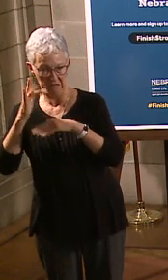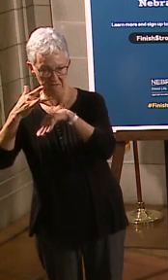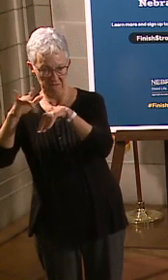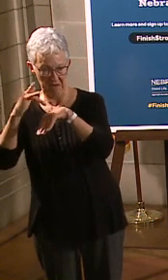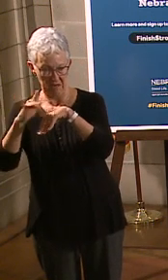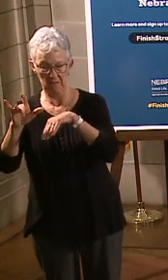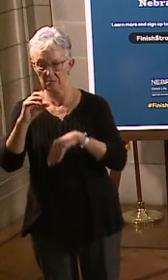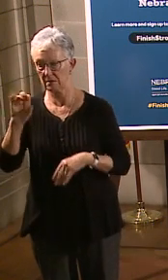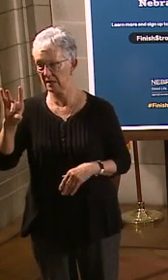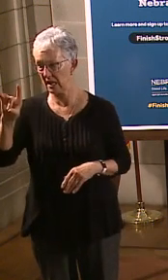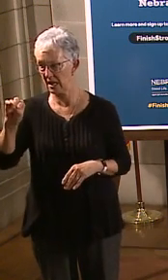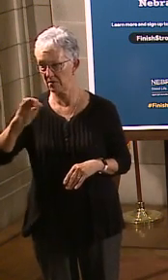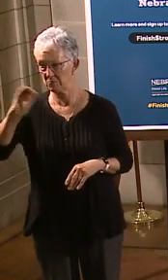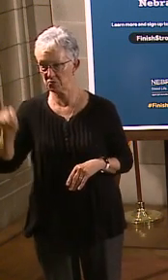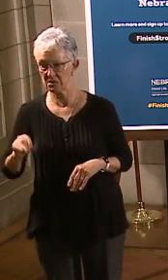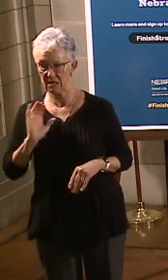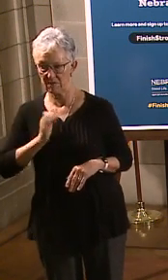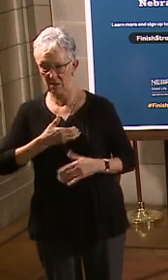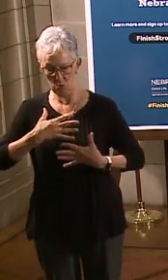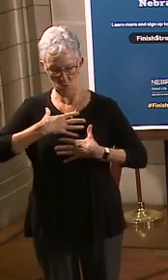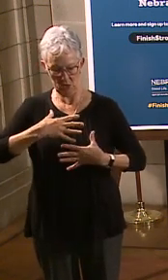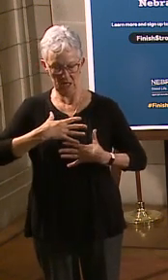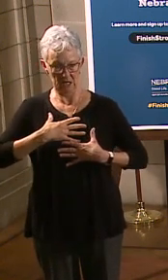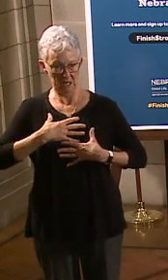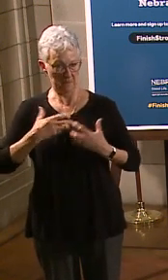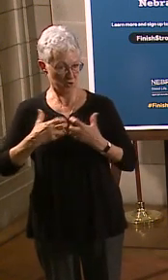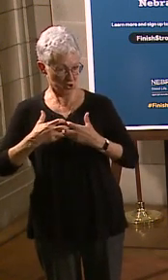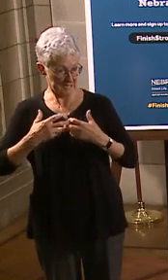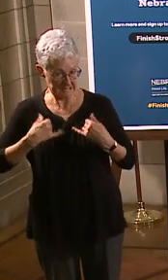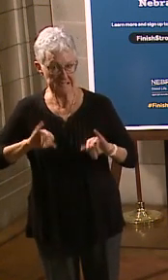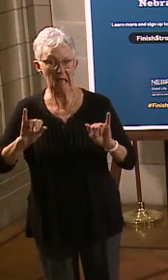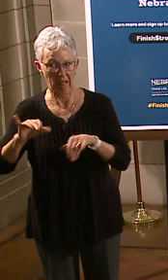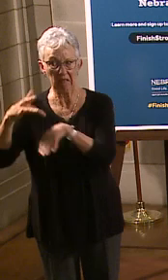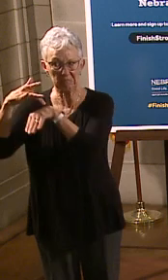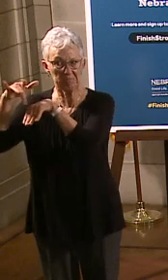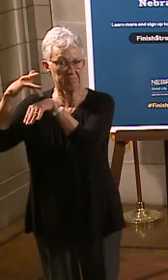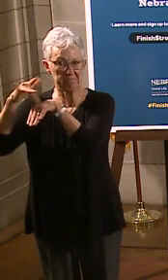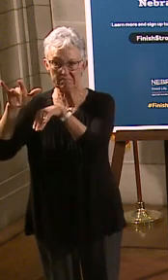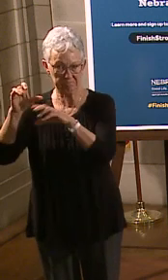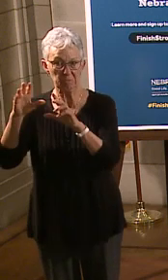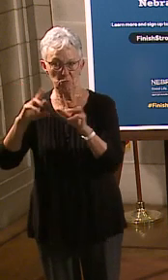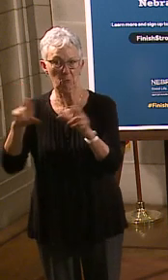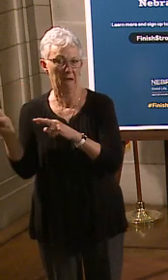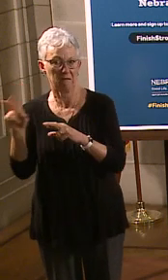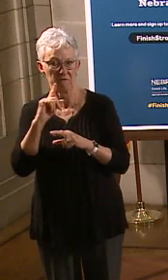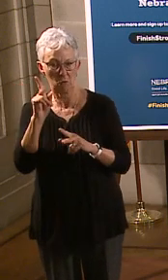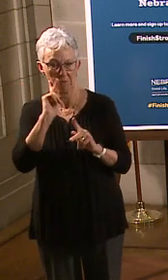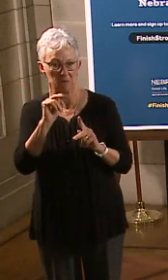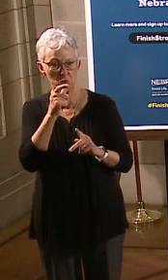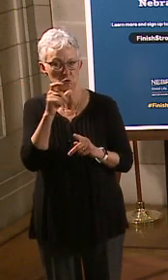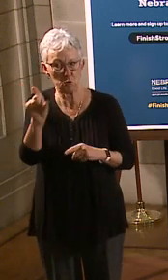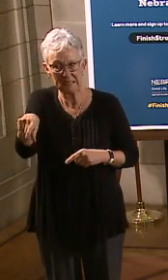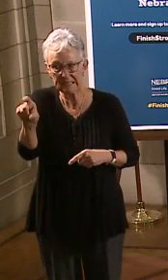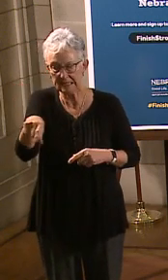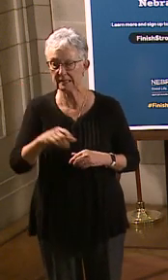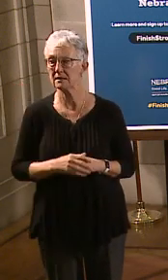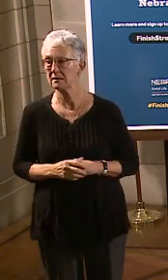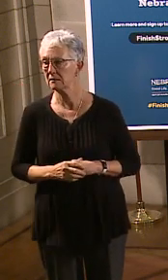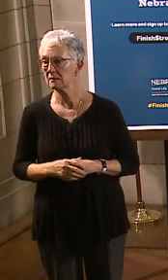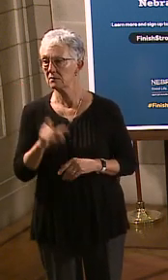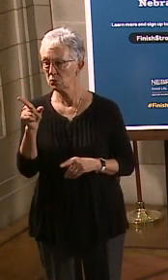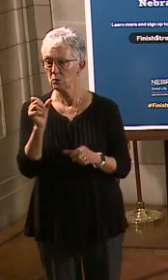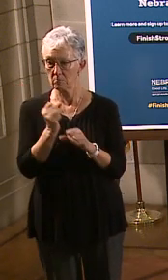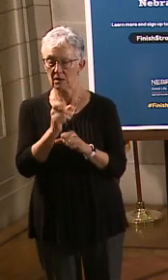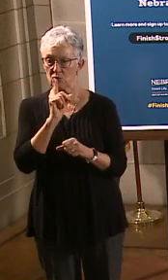available. And then, of course, the other way you can help out is by going to testnebraska.com to make sure that if you've got